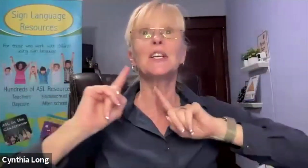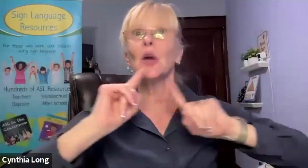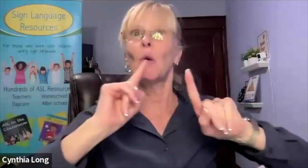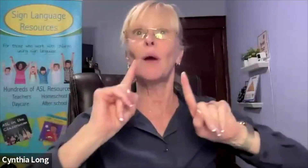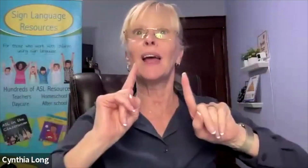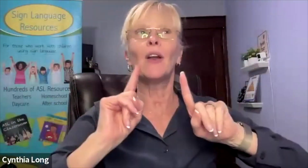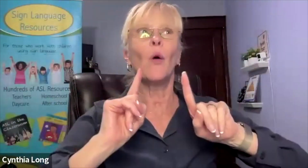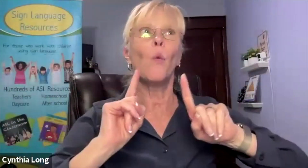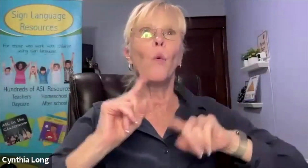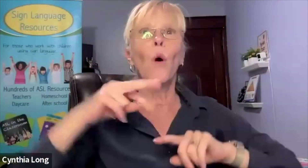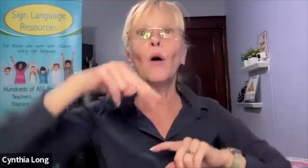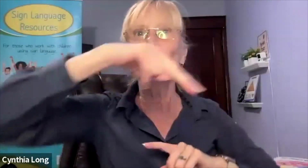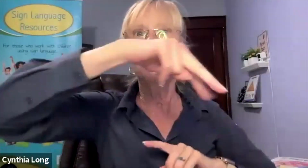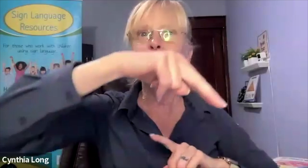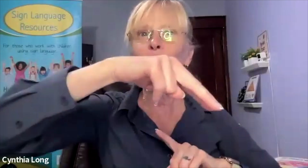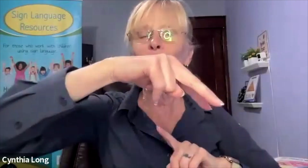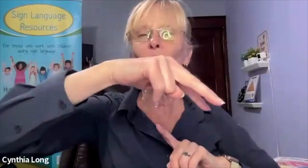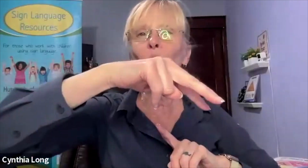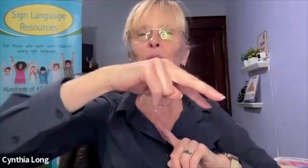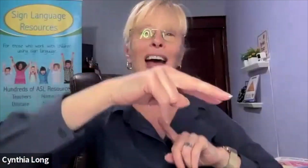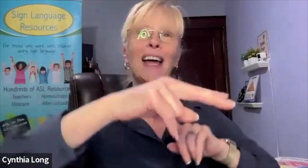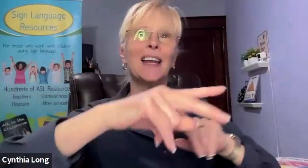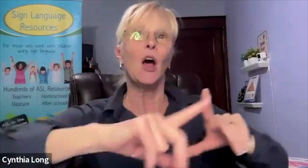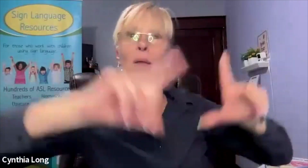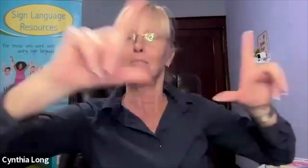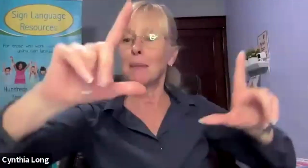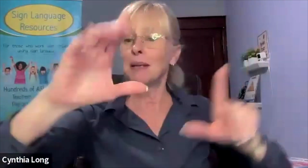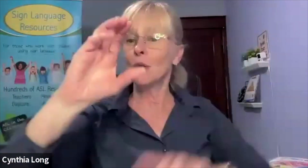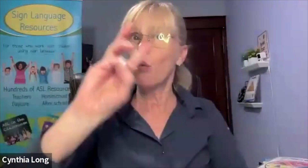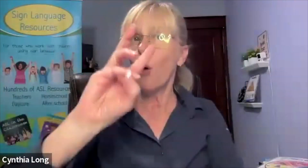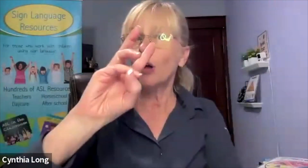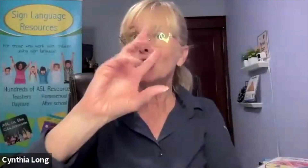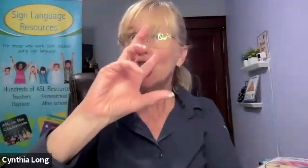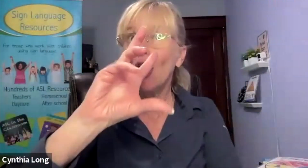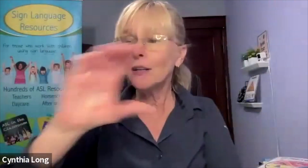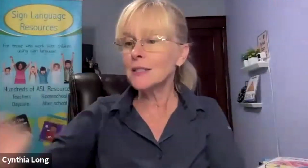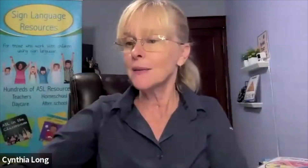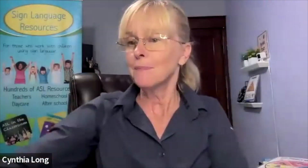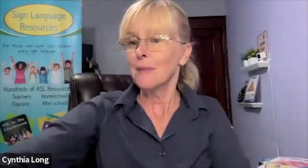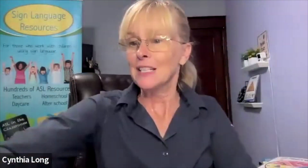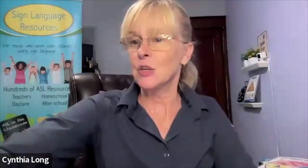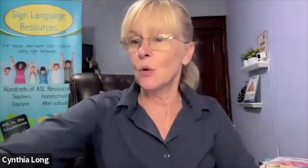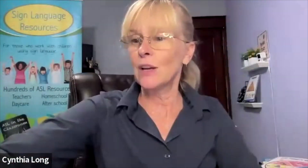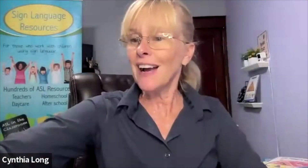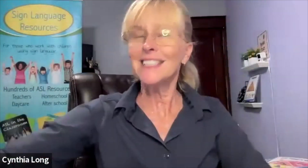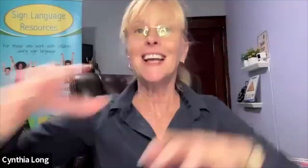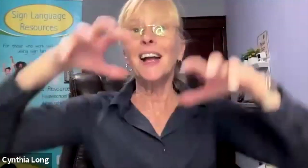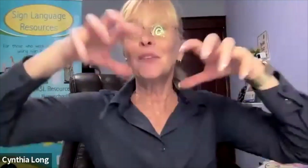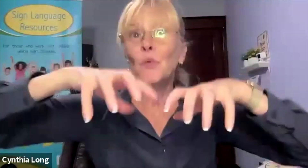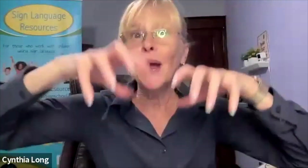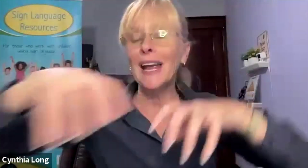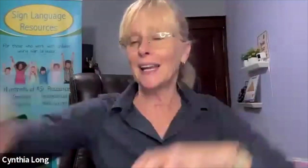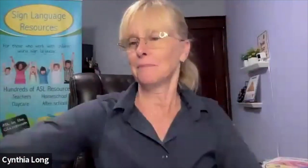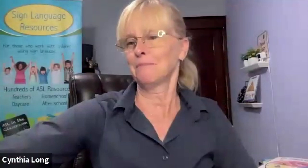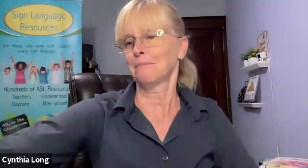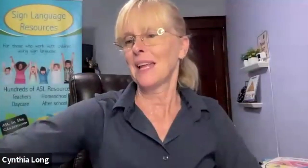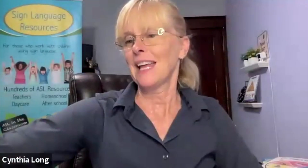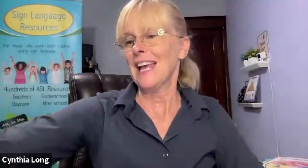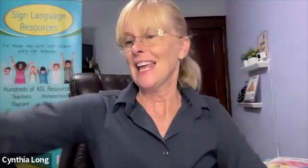go and walk over to that, maybe the wall chart. So if I sign rain,